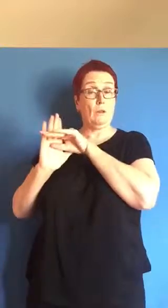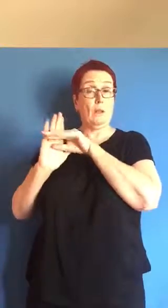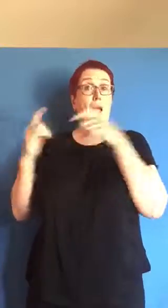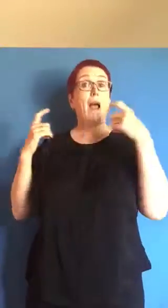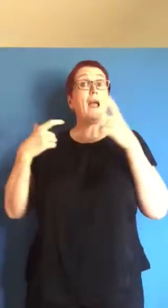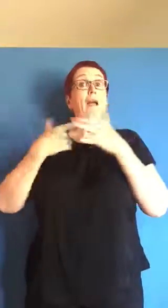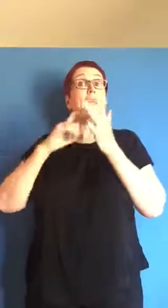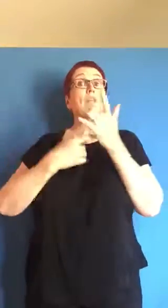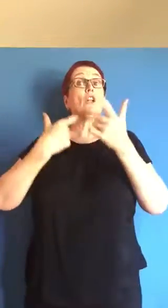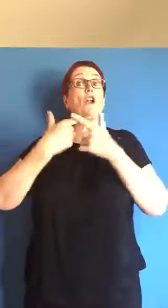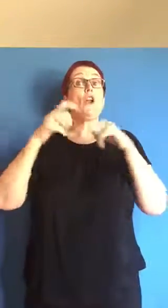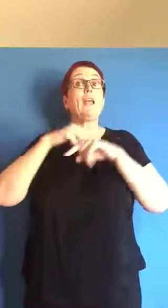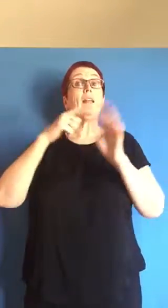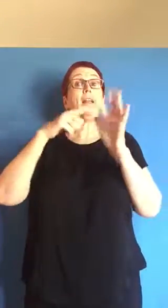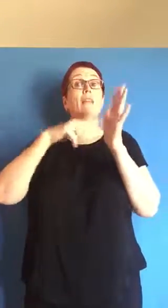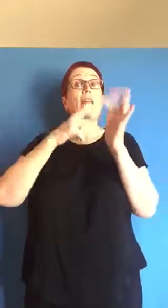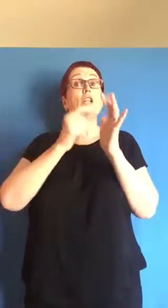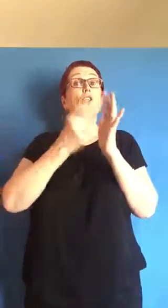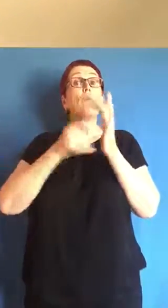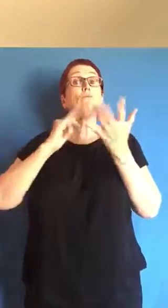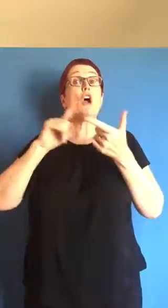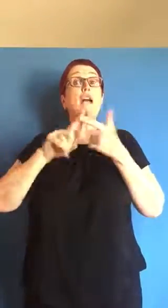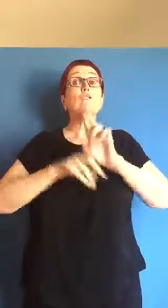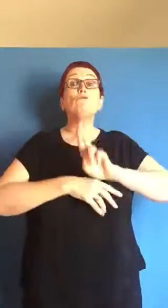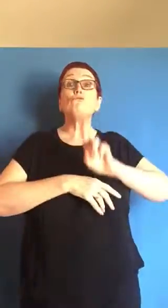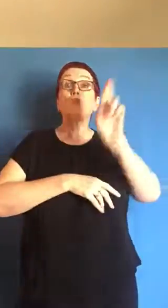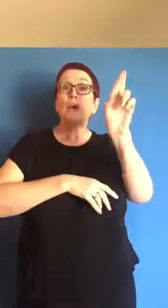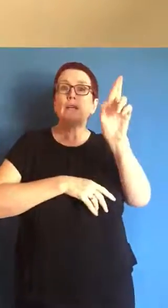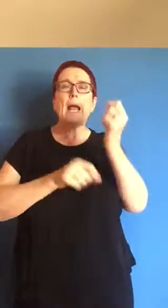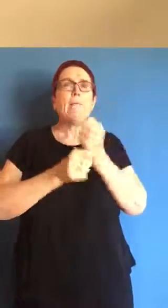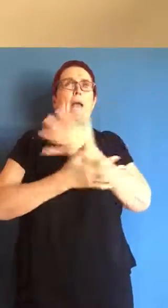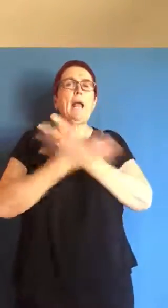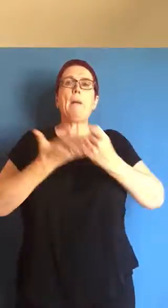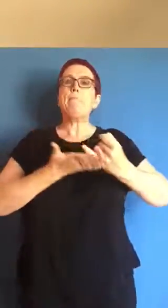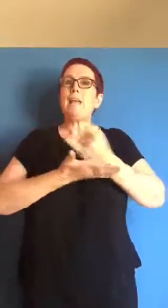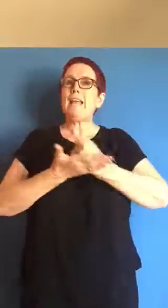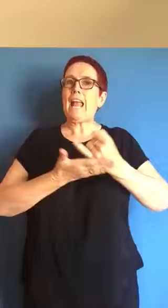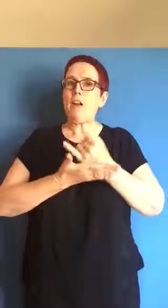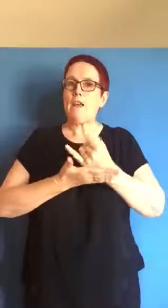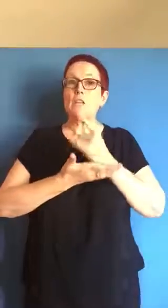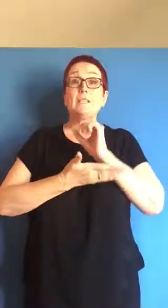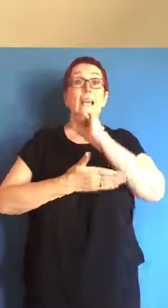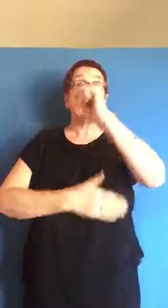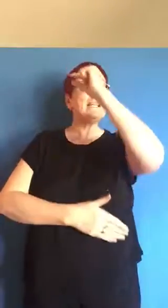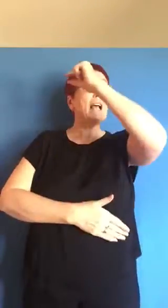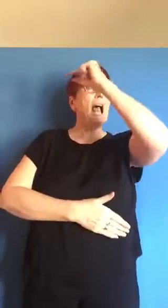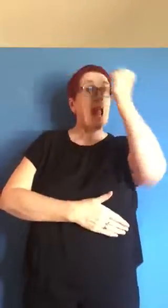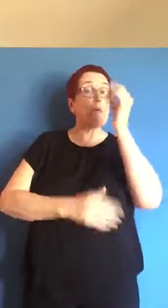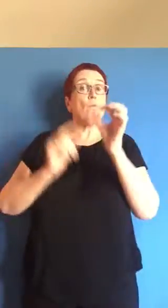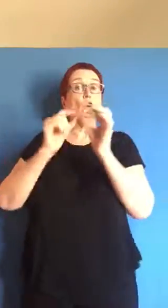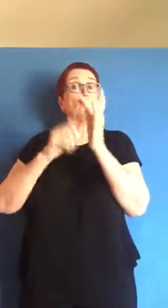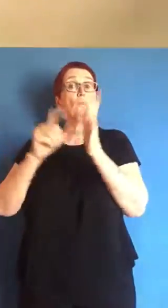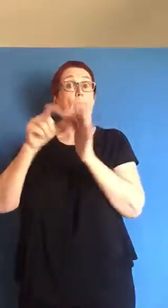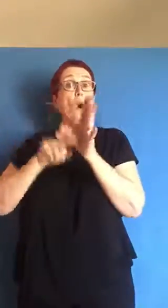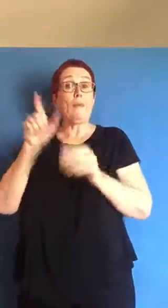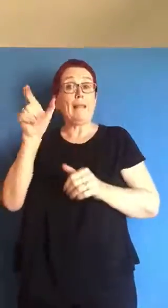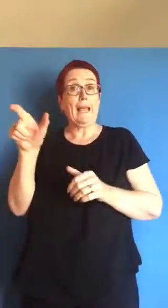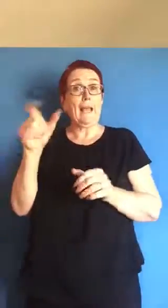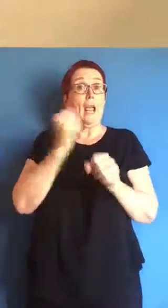a grievous grammatical error when he said that the mission of the Enterprise was to boldly go where no man has gone